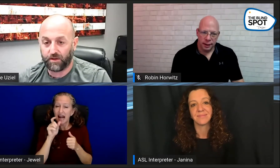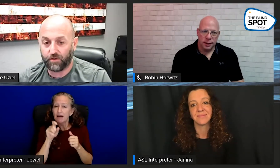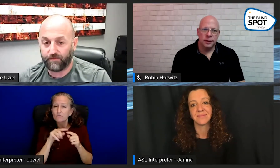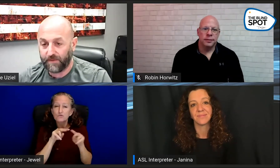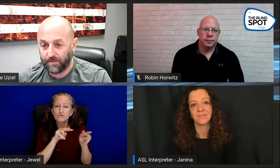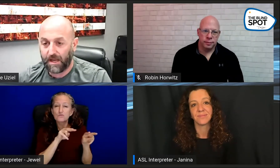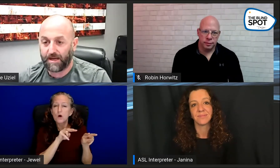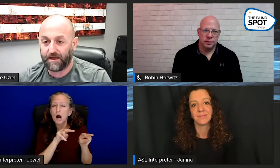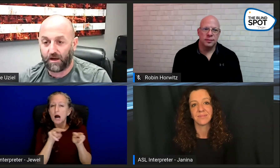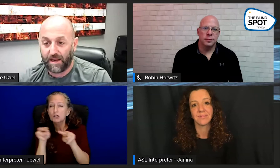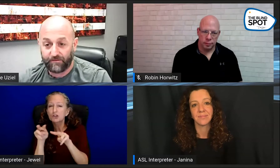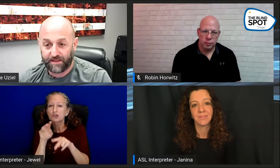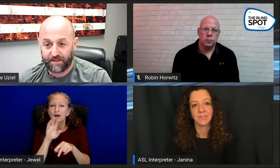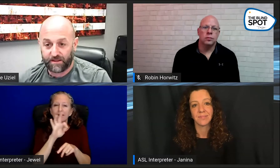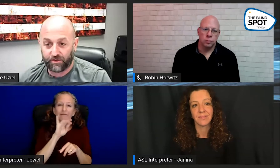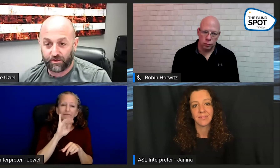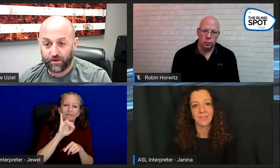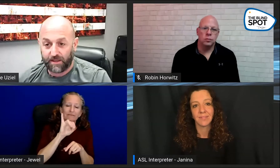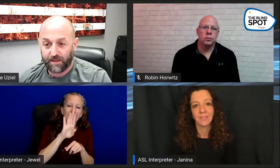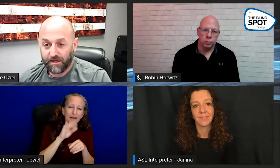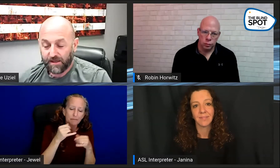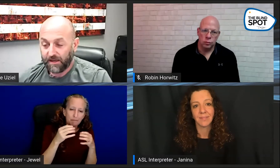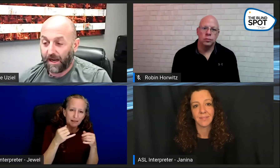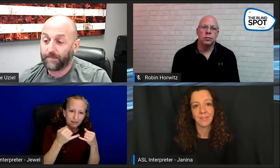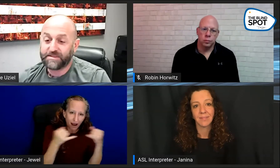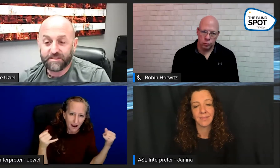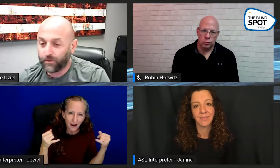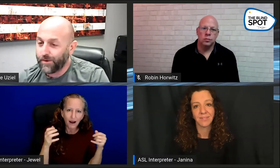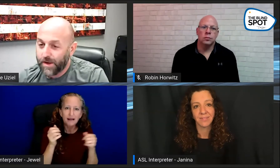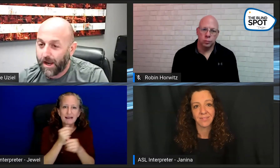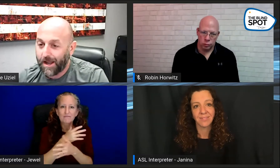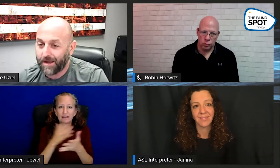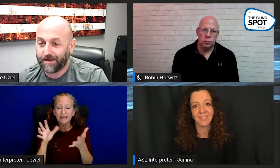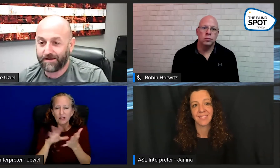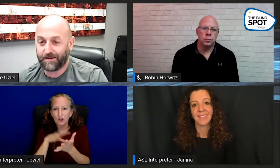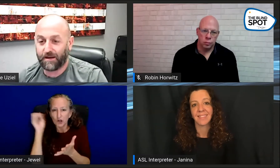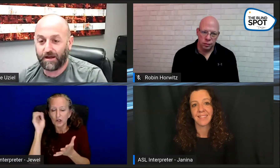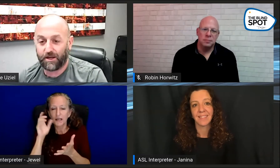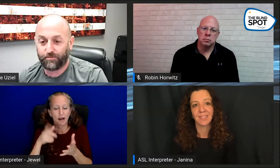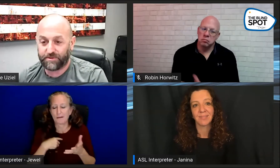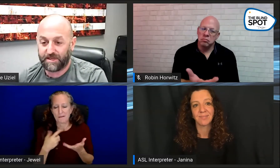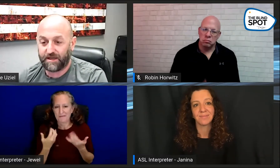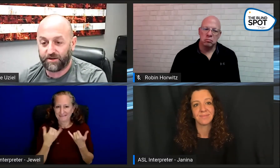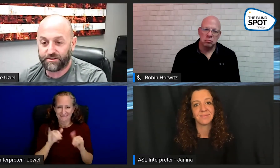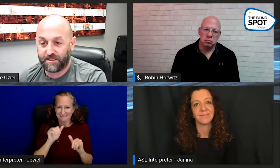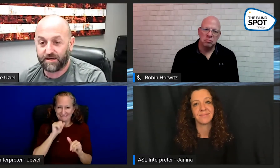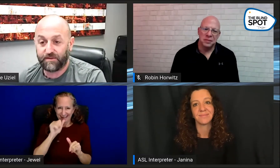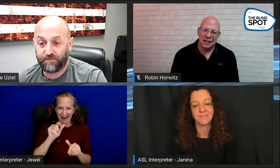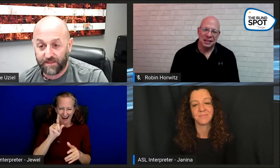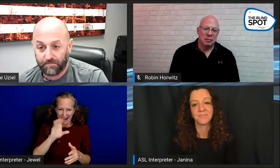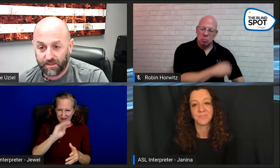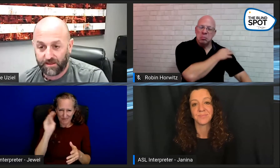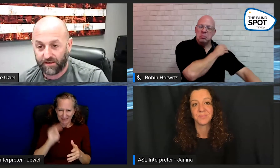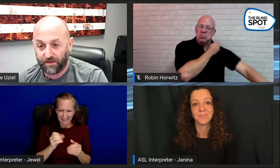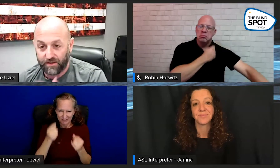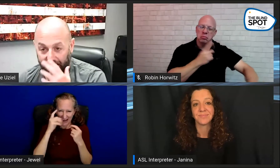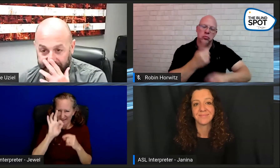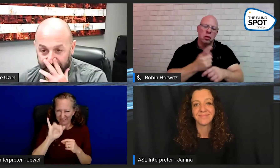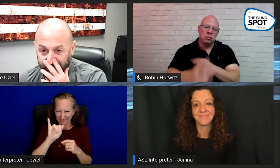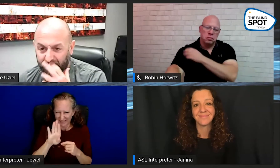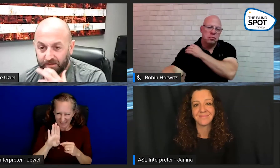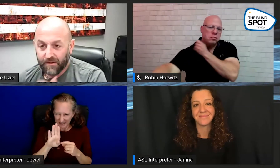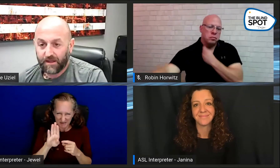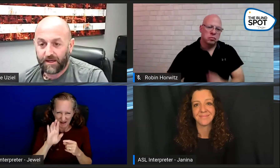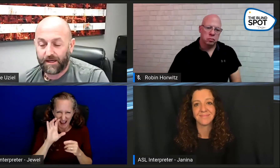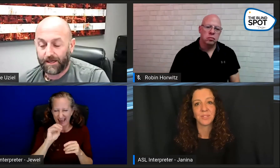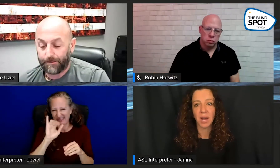how, the fib line and everything that you're learning. I'm still not 100% understanding of the fib and that